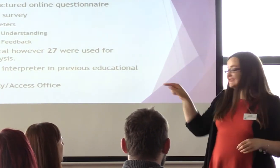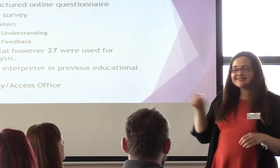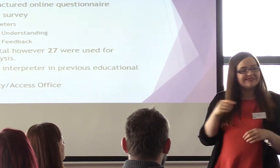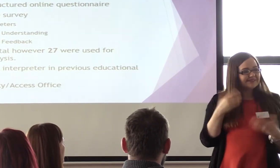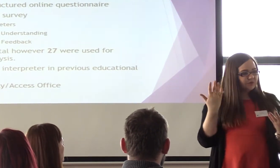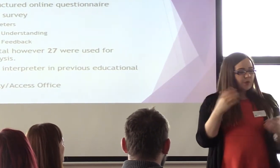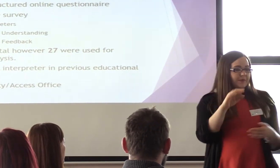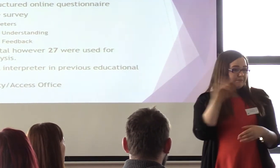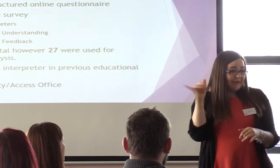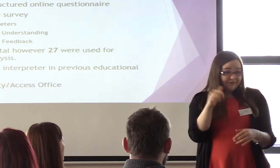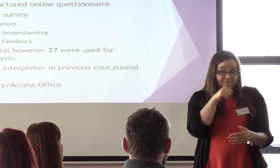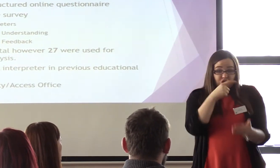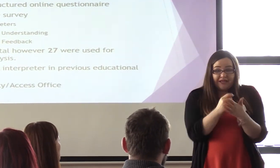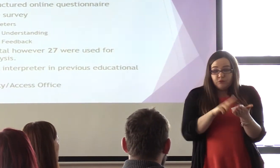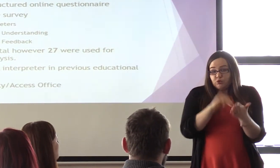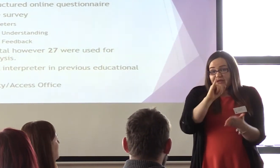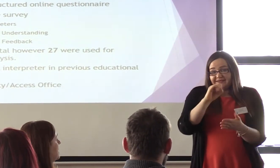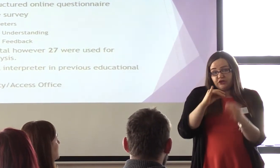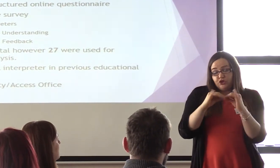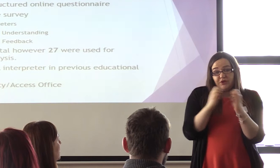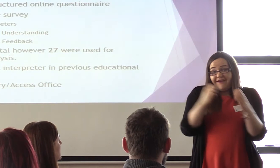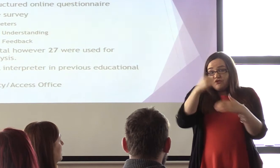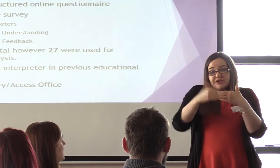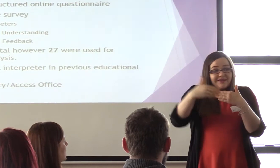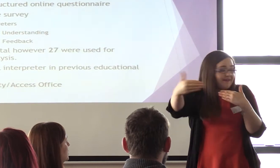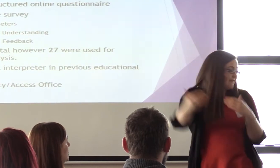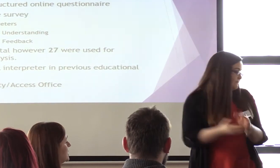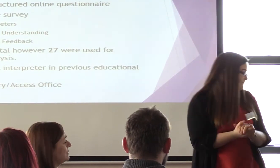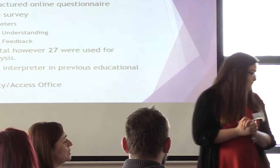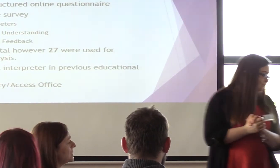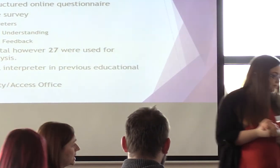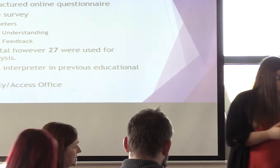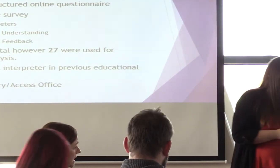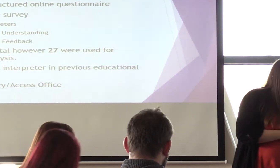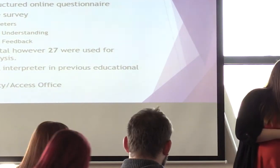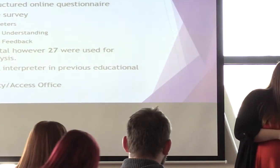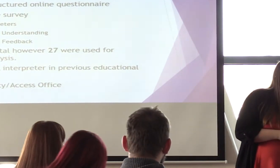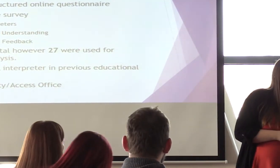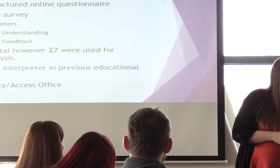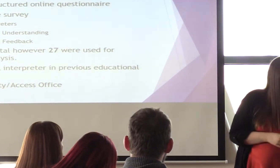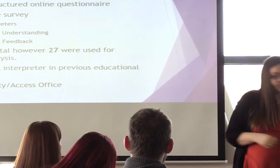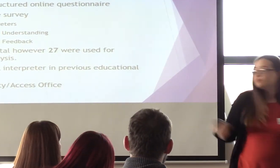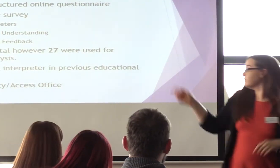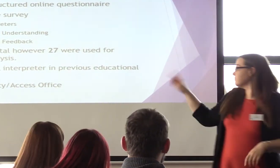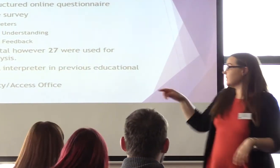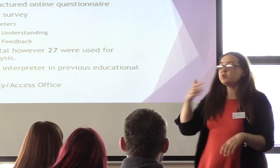important to mention within this research. Maybe this is the first time that some students have used an Irish Sign Language interpreter.